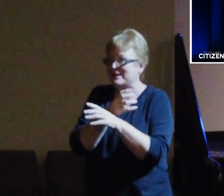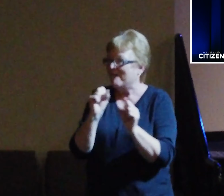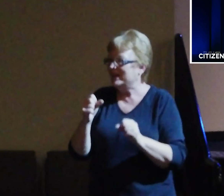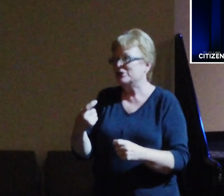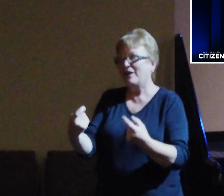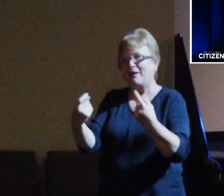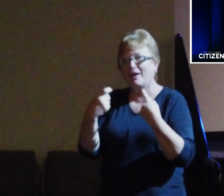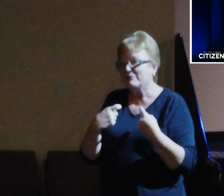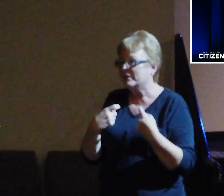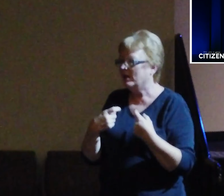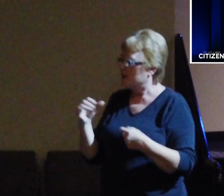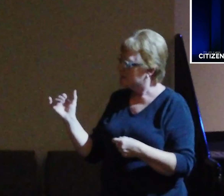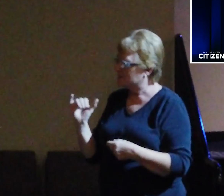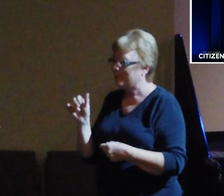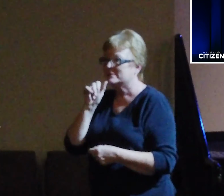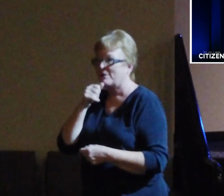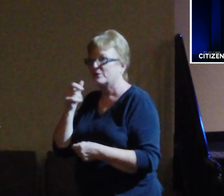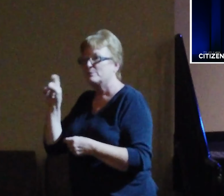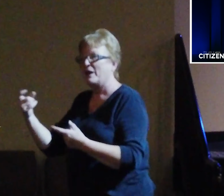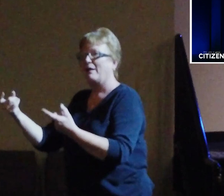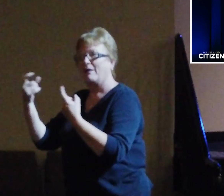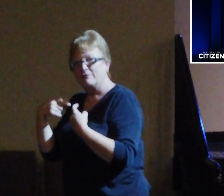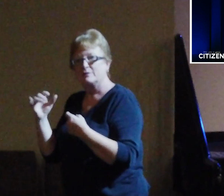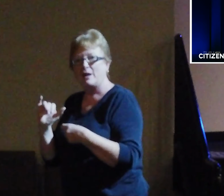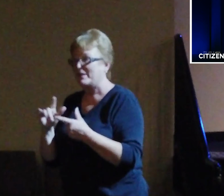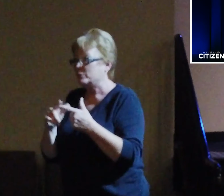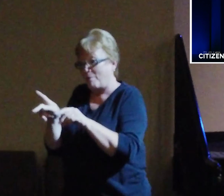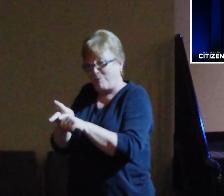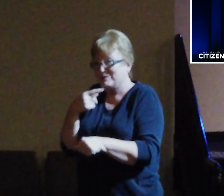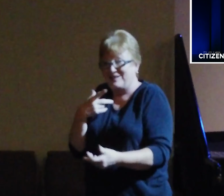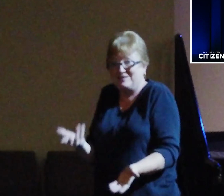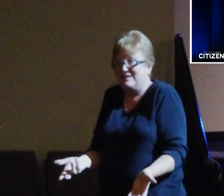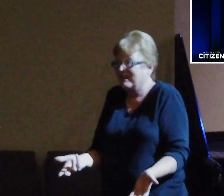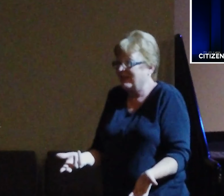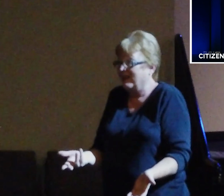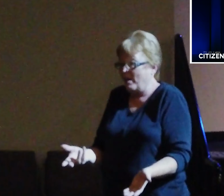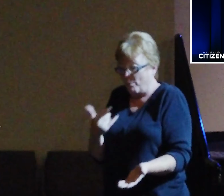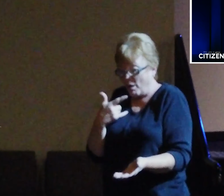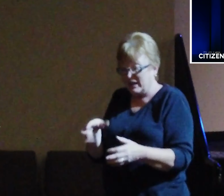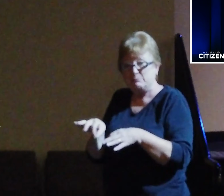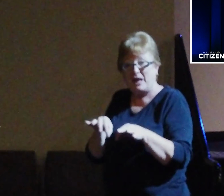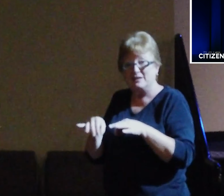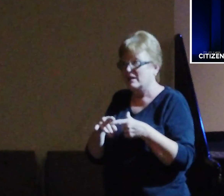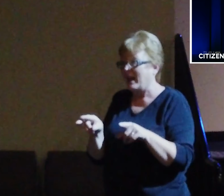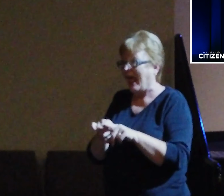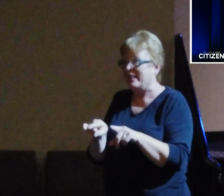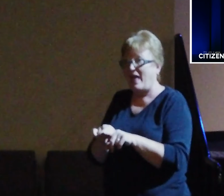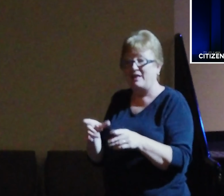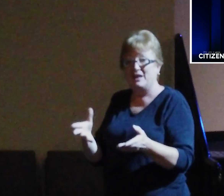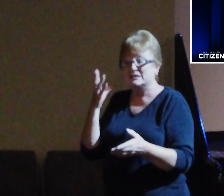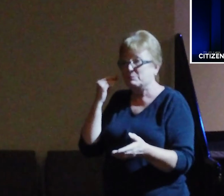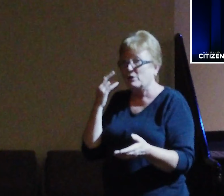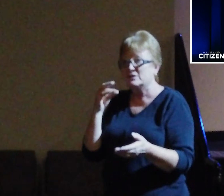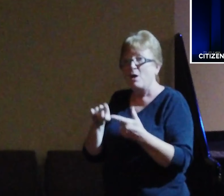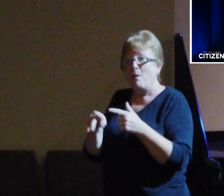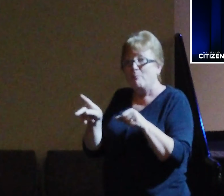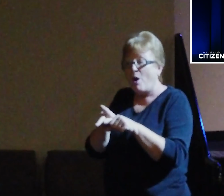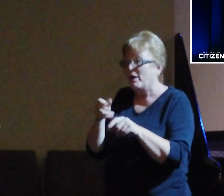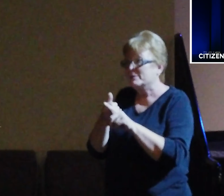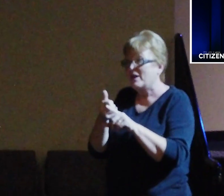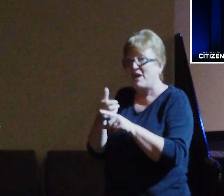granted to us, which is how Paul refers to it here, and which is how he has experienced it to be. Paul and the